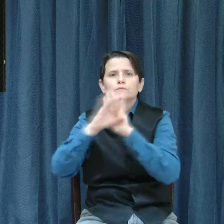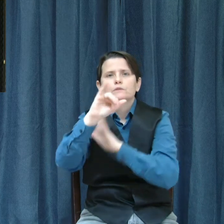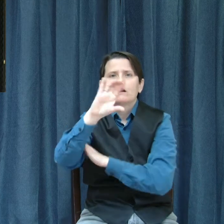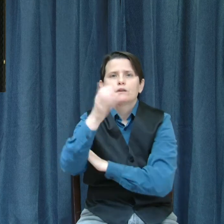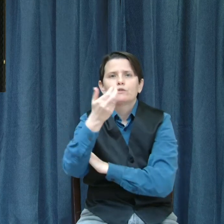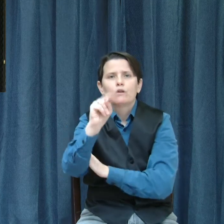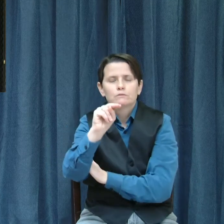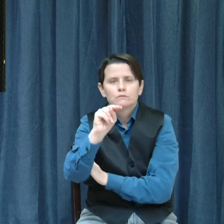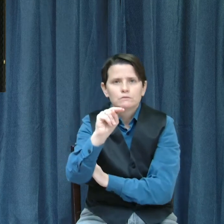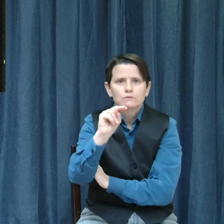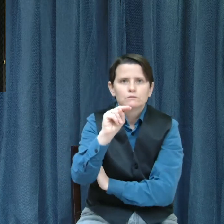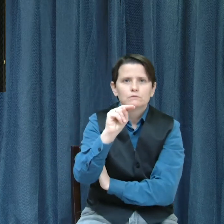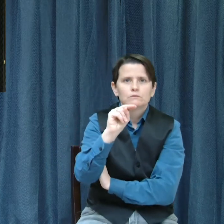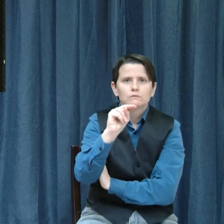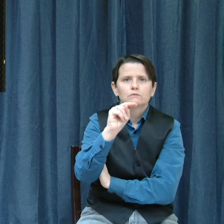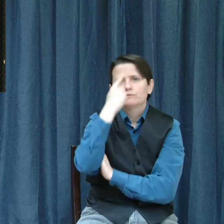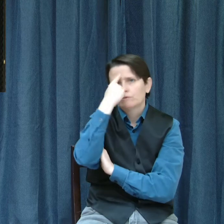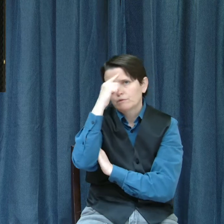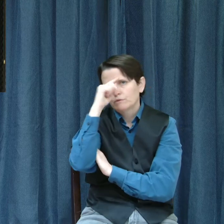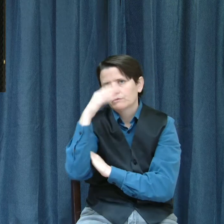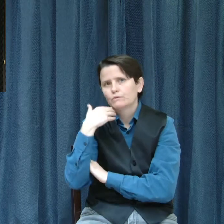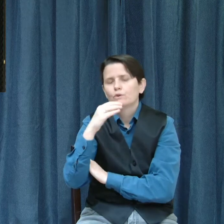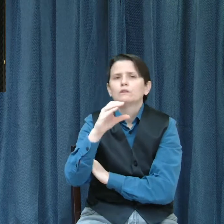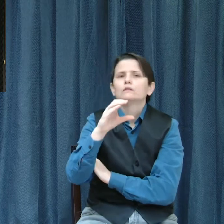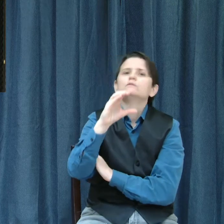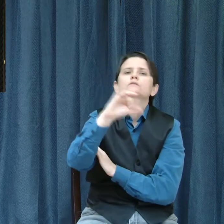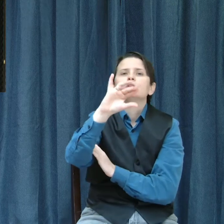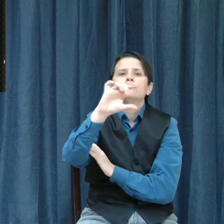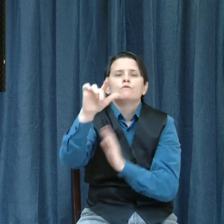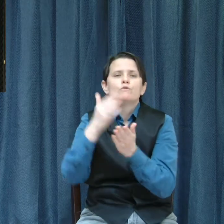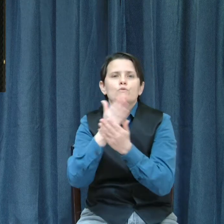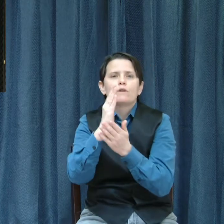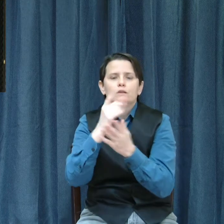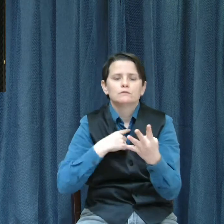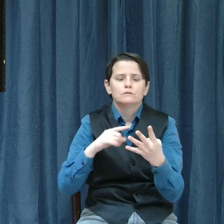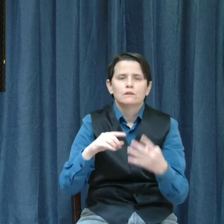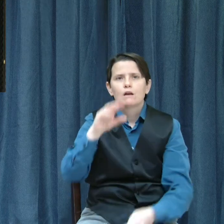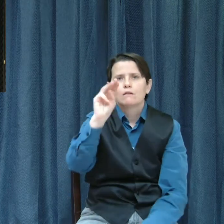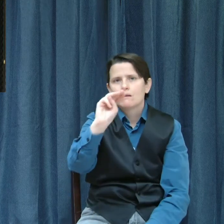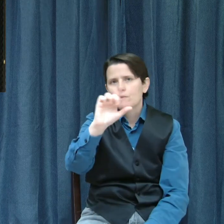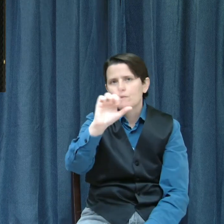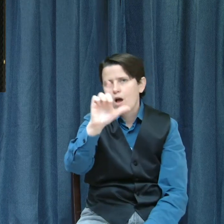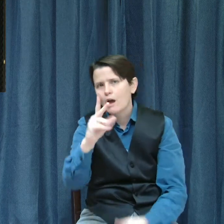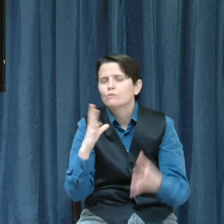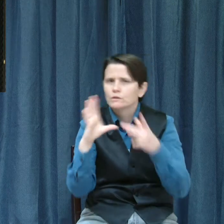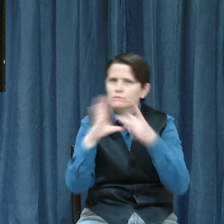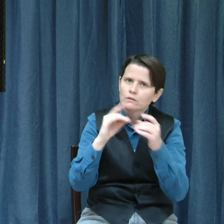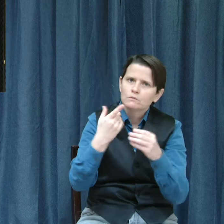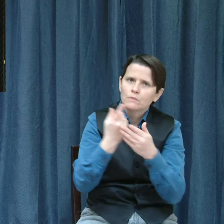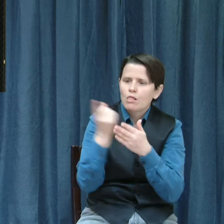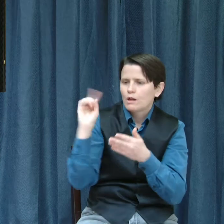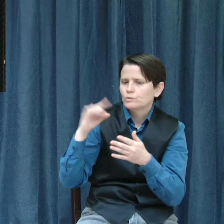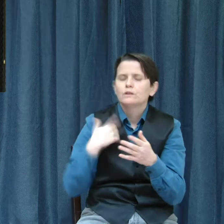icons for civil rights. Of course, Martin Luther King, which we talked about last week, and we'll touch on him several times through this season for